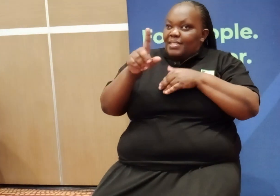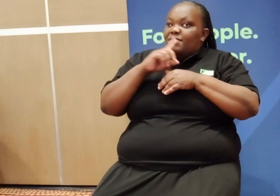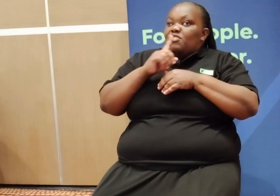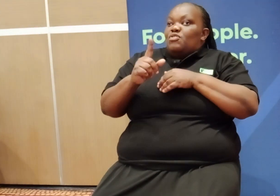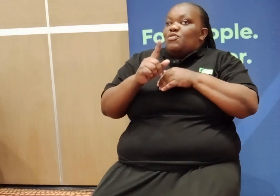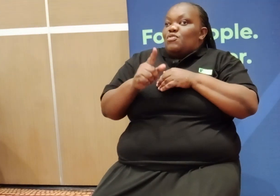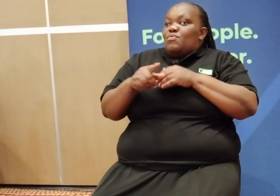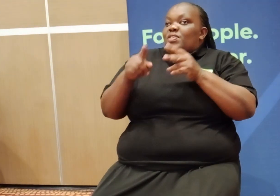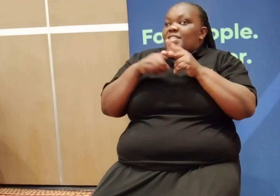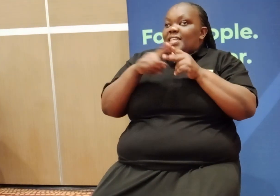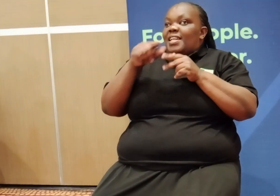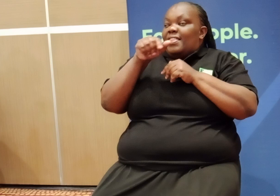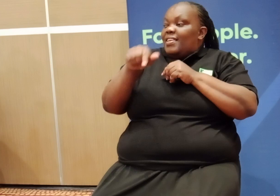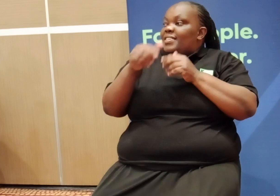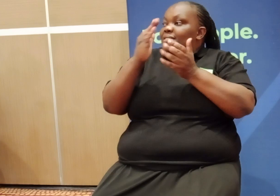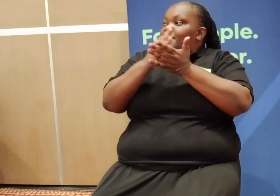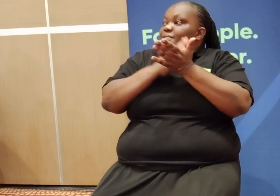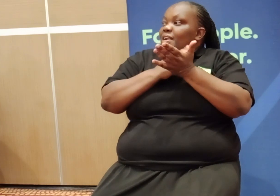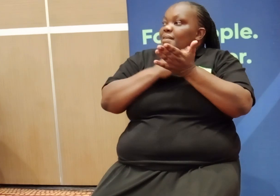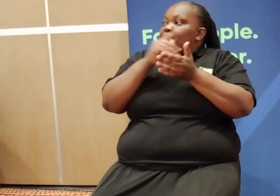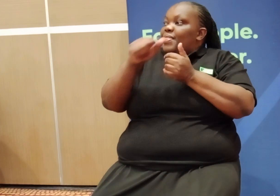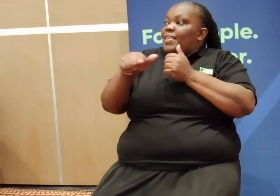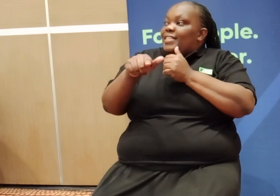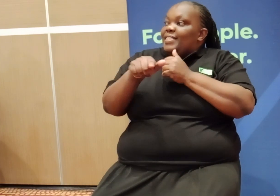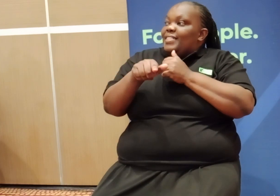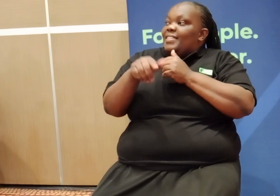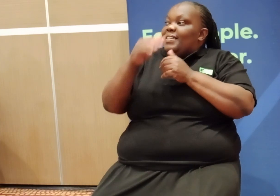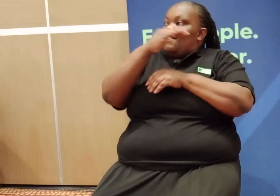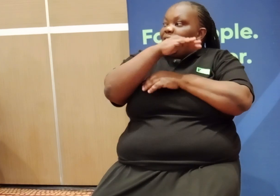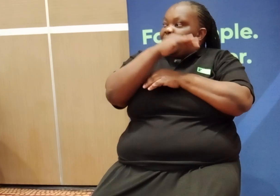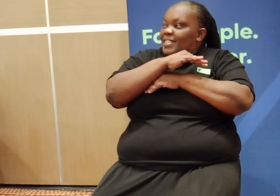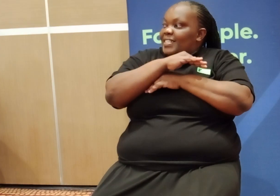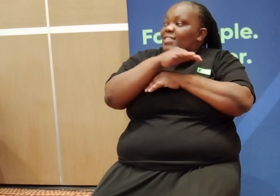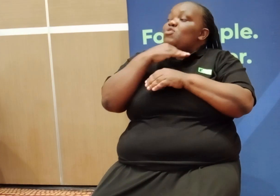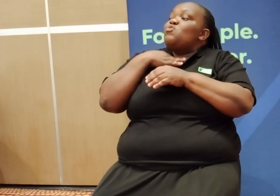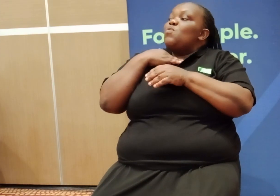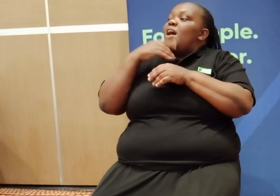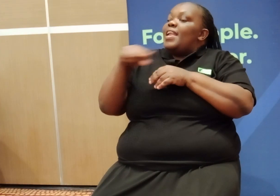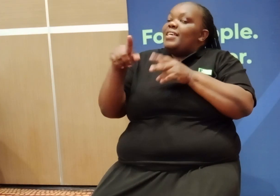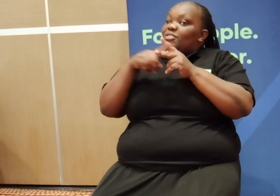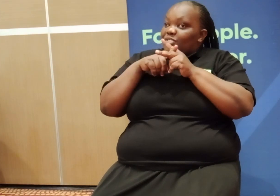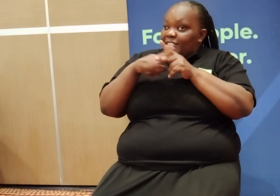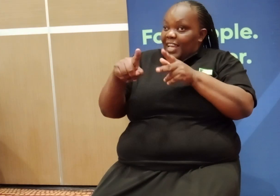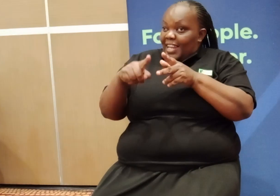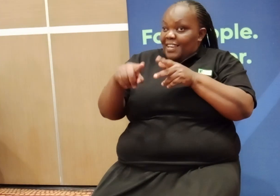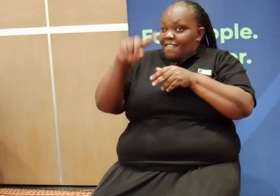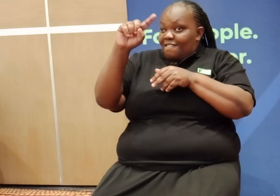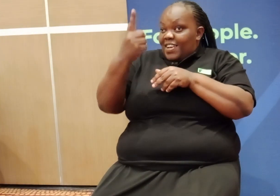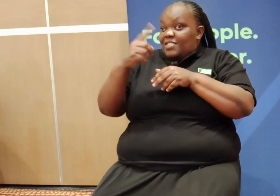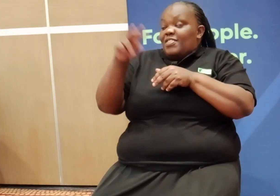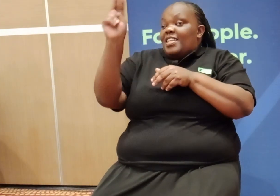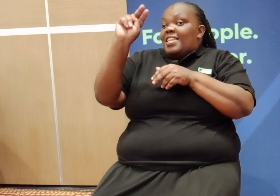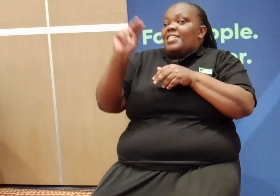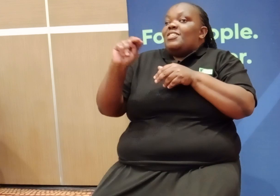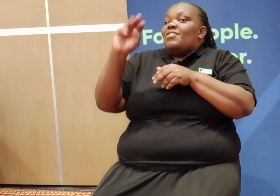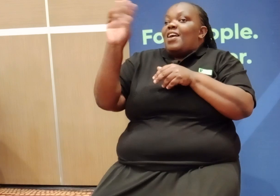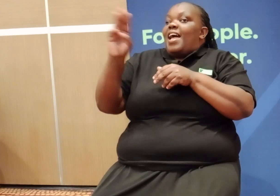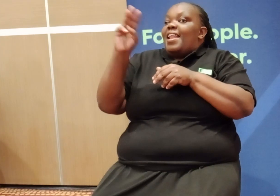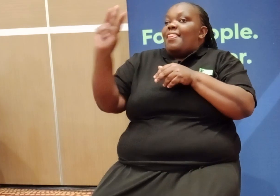as we start this program this evening, I'd like us to start first with the national anthem.